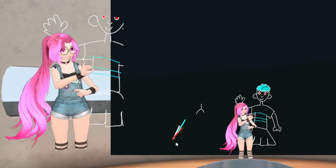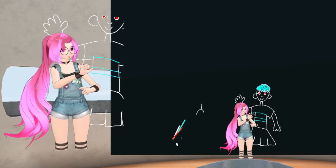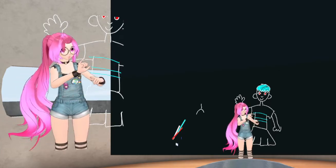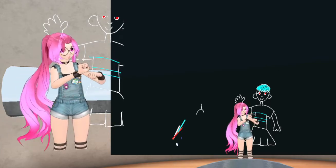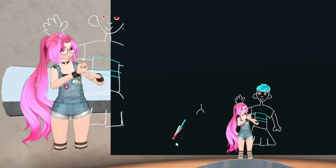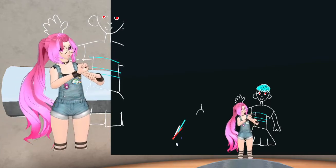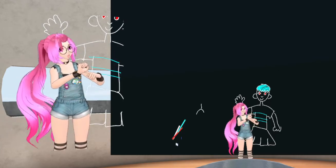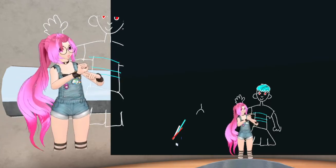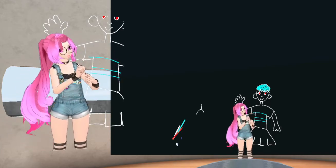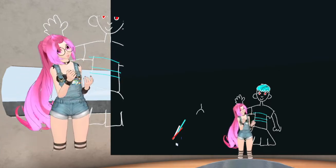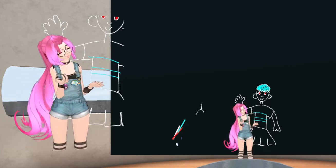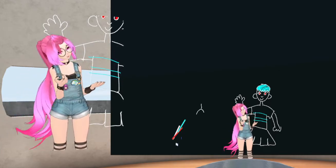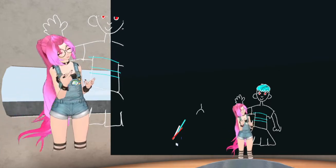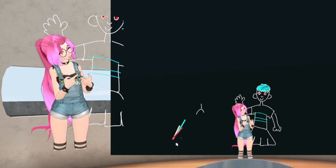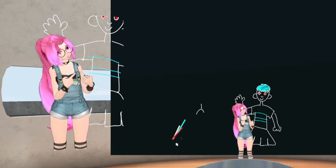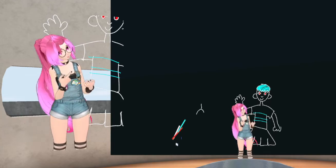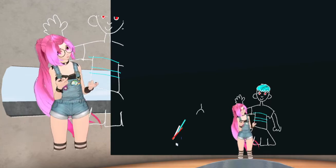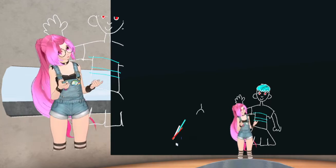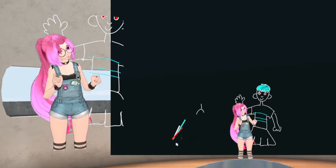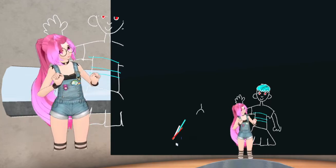Let me ask Ray if he signs tie-dye.